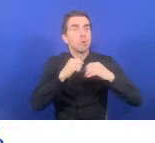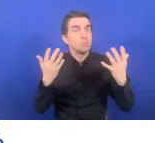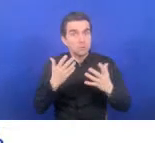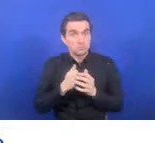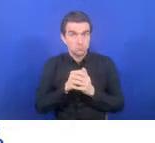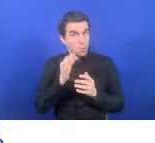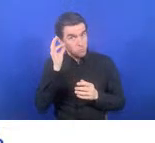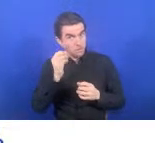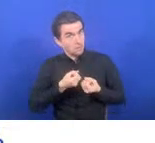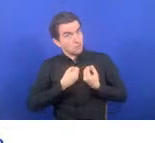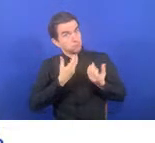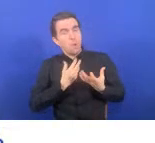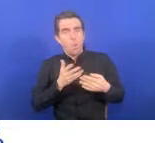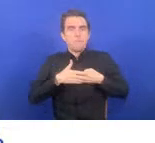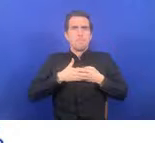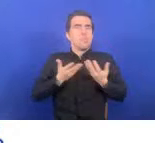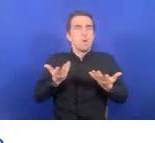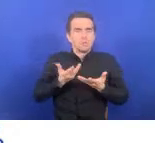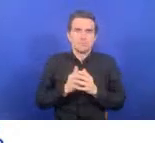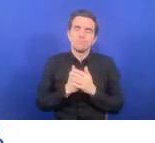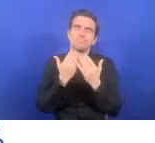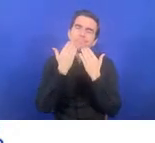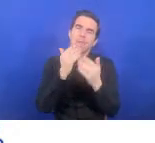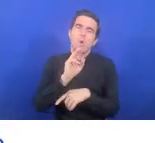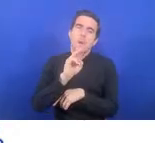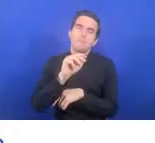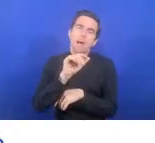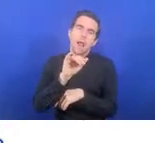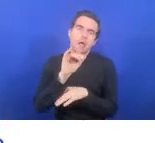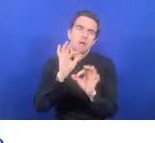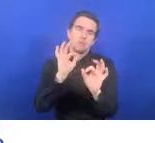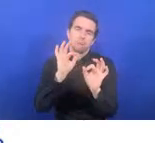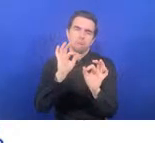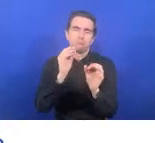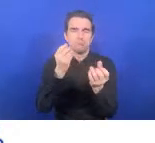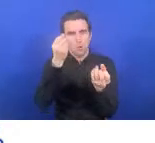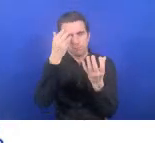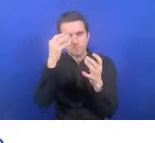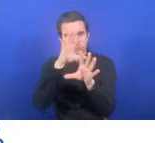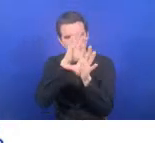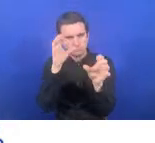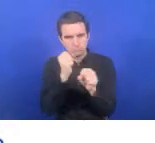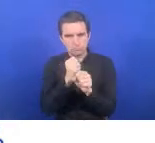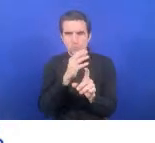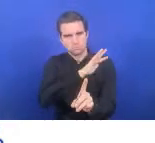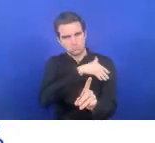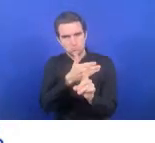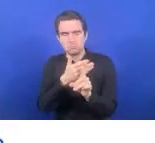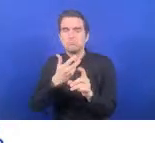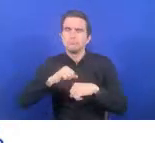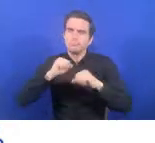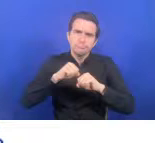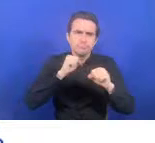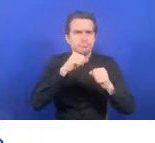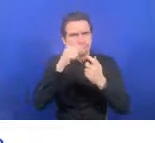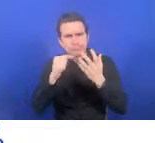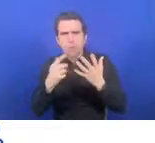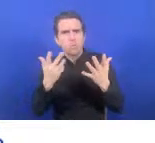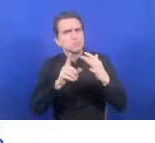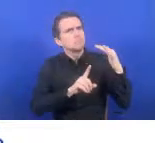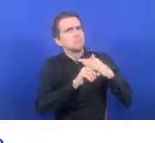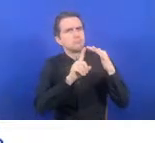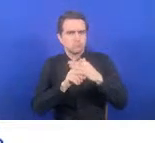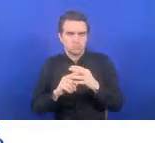what about policy? Again, coming back to May's presentation and the work in Liberia, is the policy addressing gender equality and